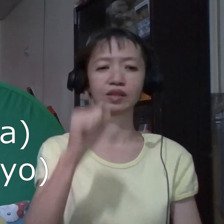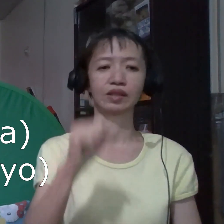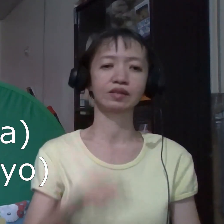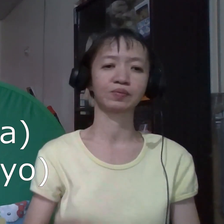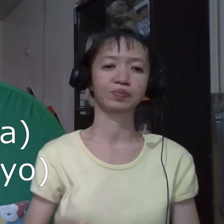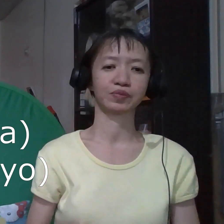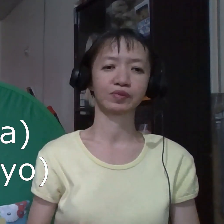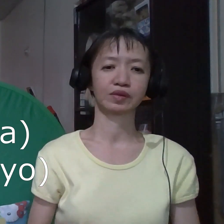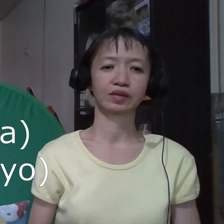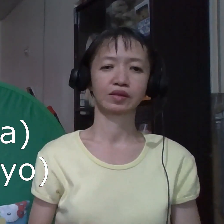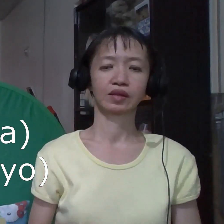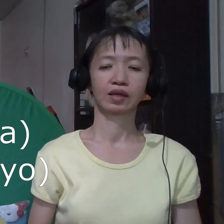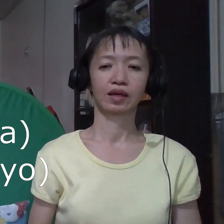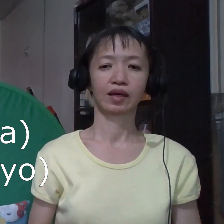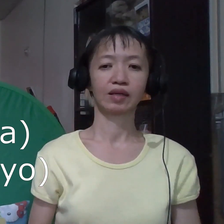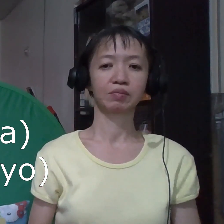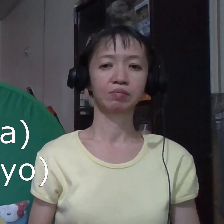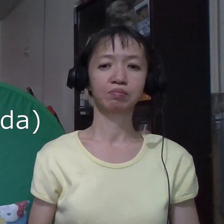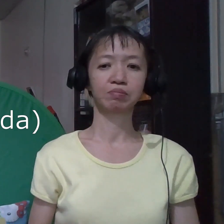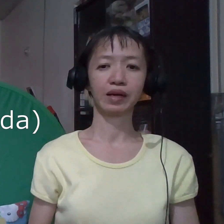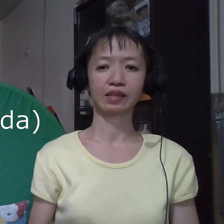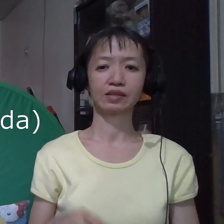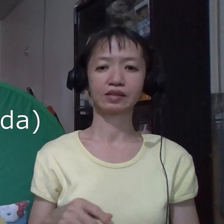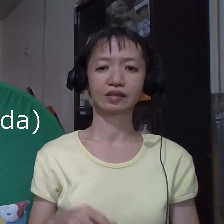Korean. And bad